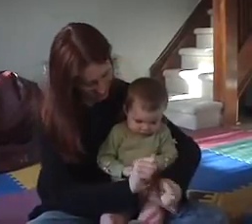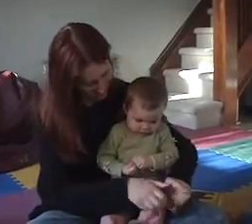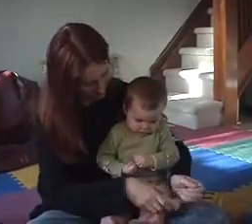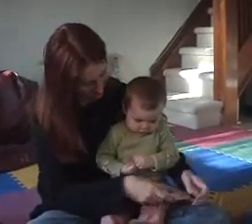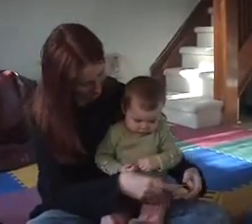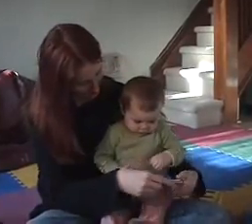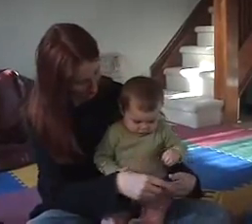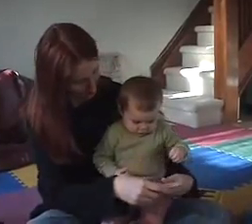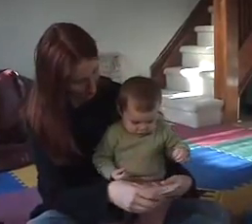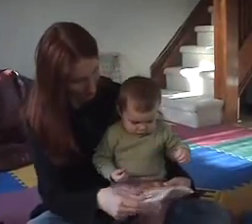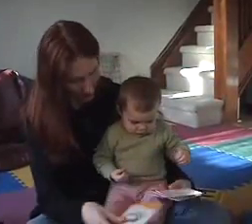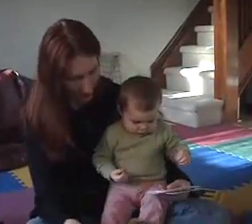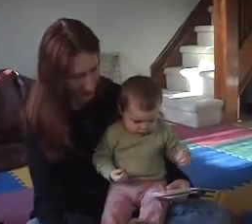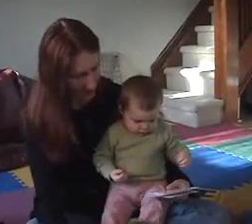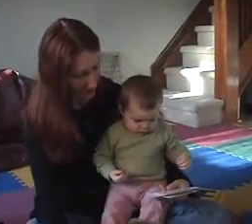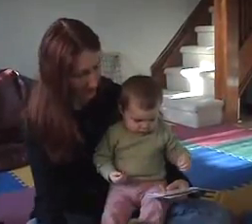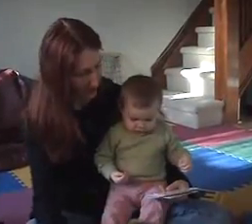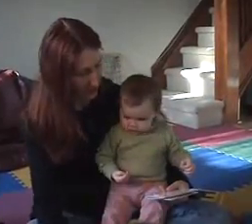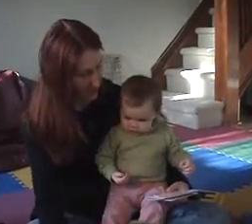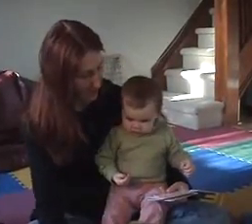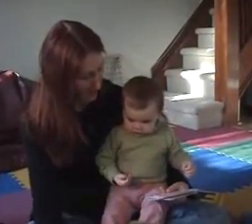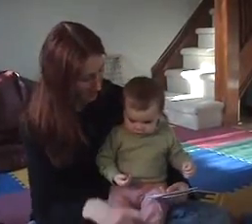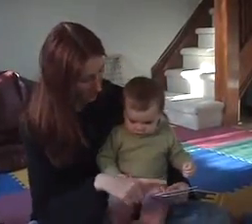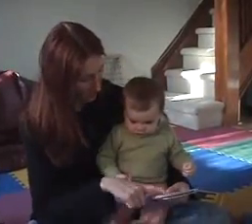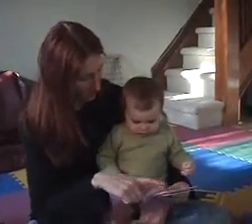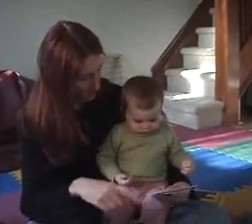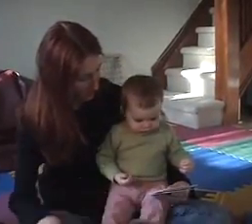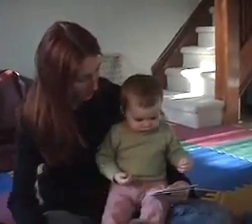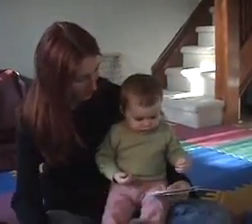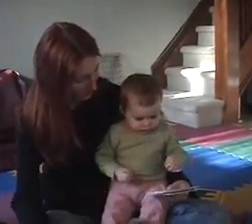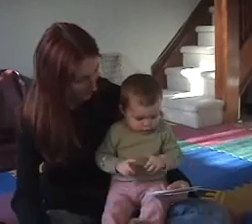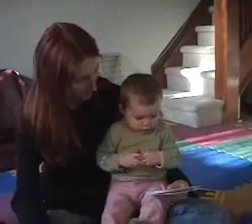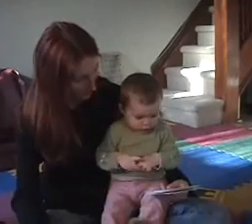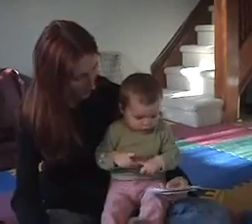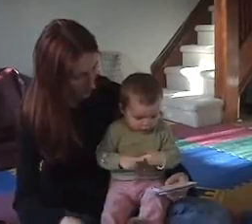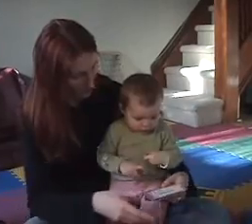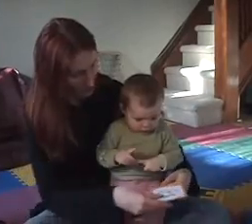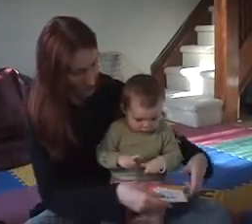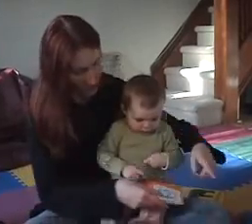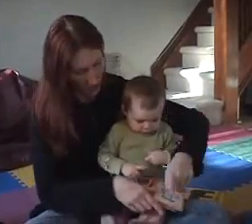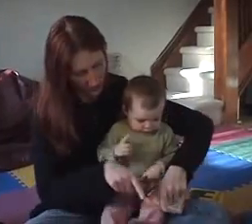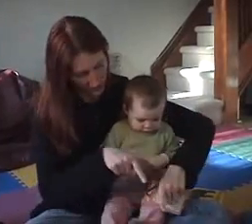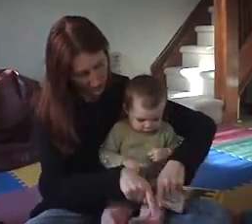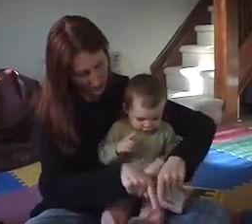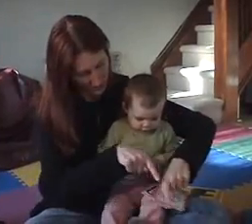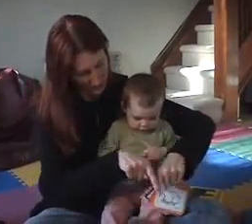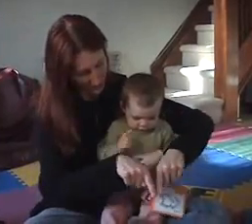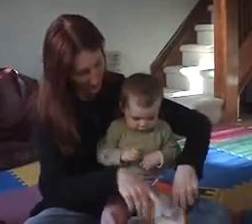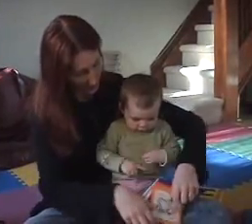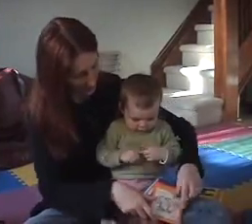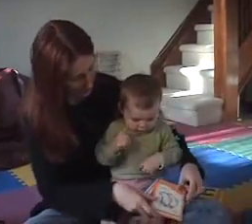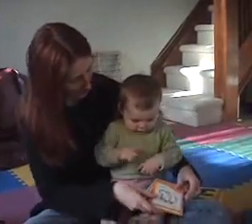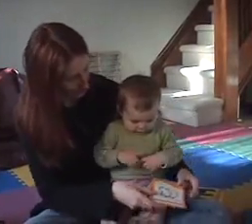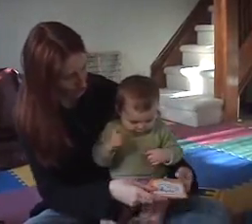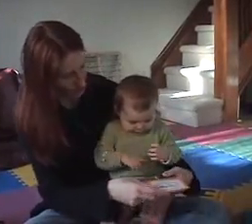diaper. That's right, honey. What are those? Yeah. Socks. That's right. Socks.